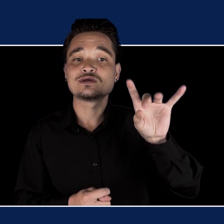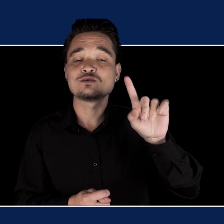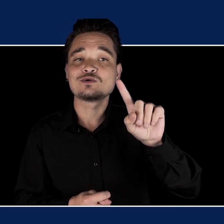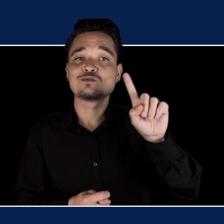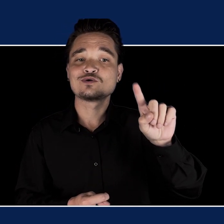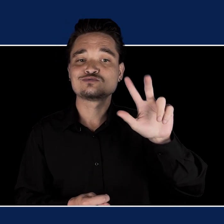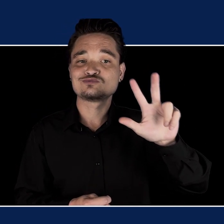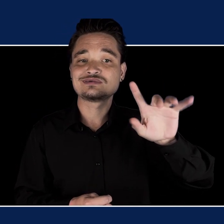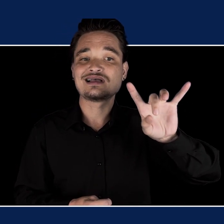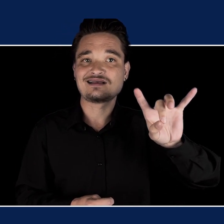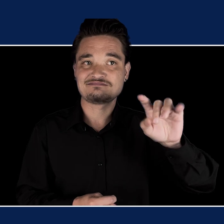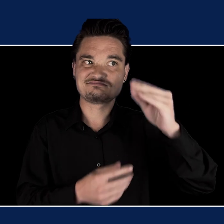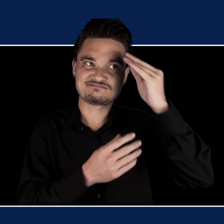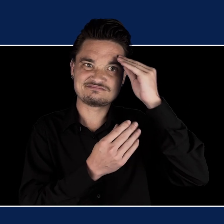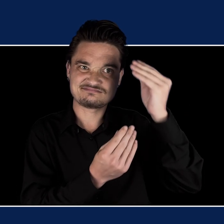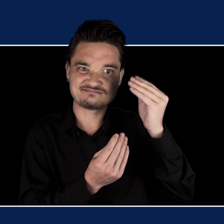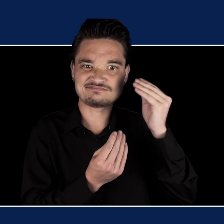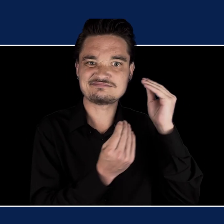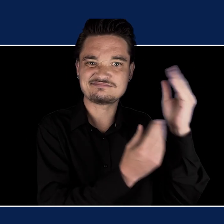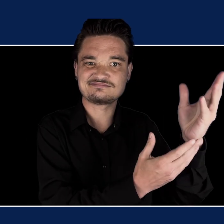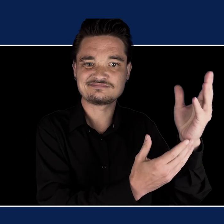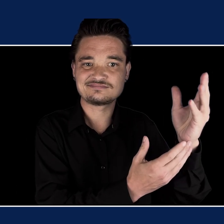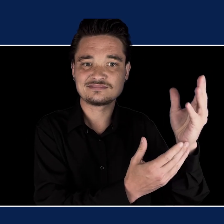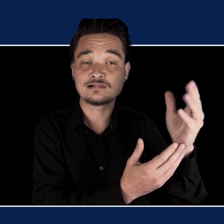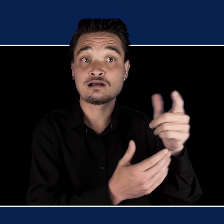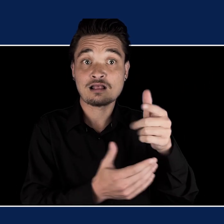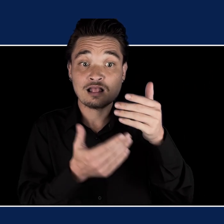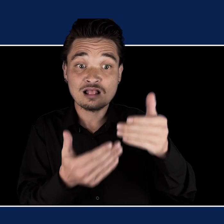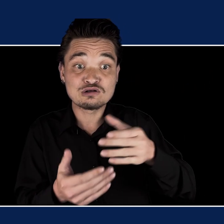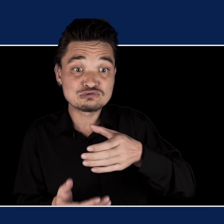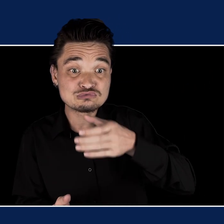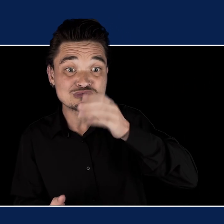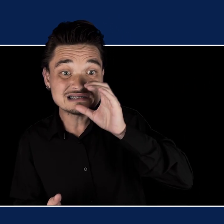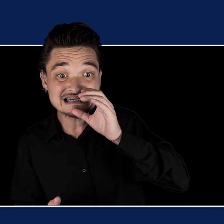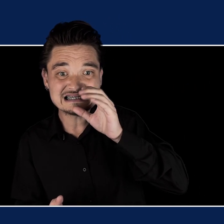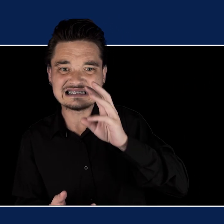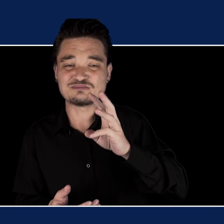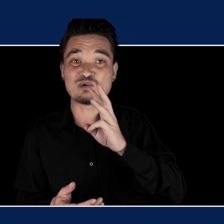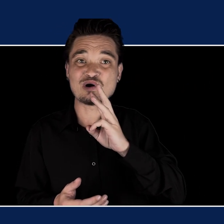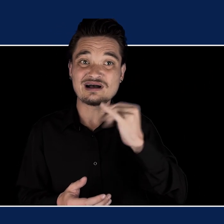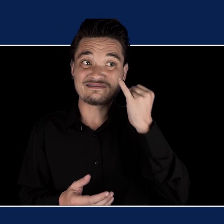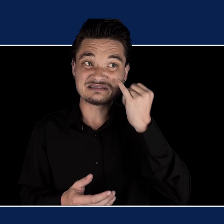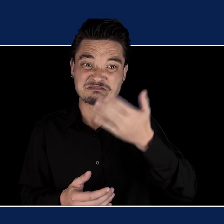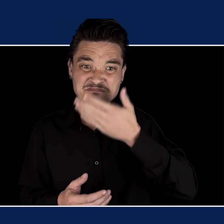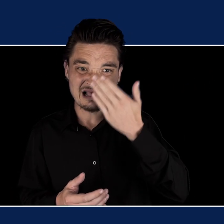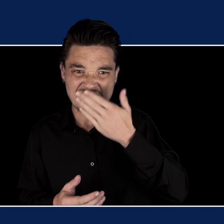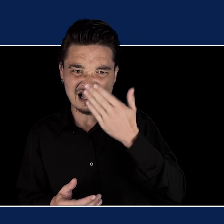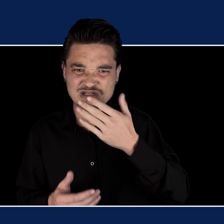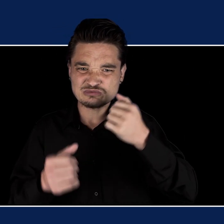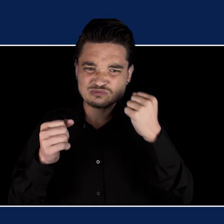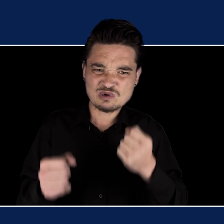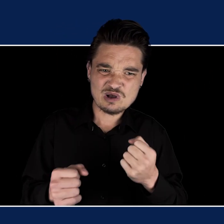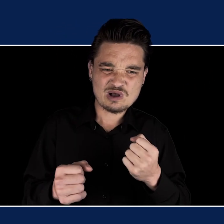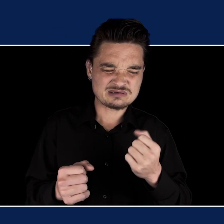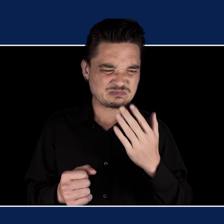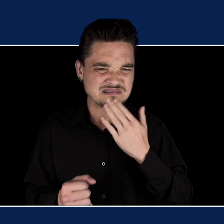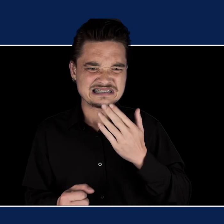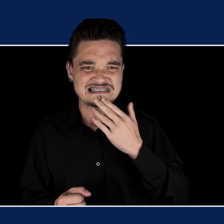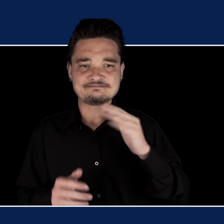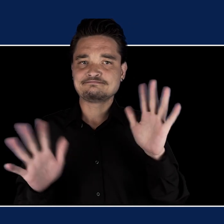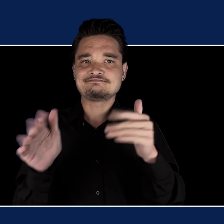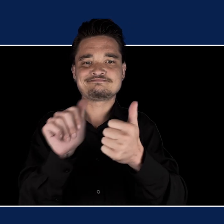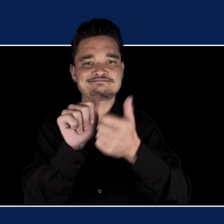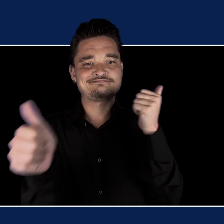802-828-1138 to let them know. Do not drink or use the water if it smells strange or sweet like fuel. And